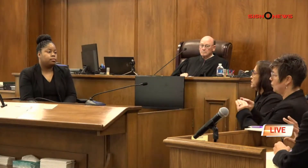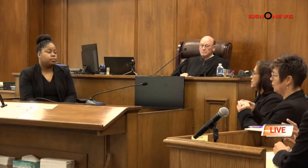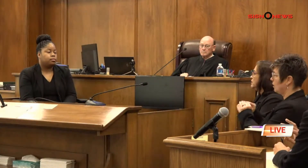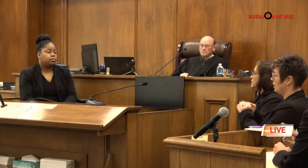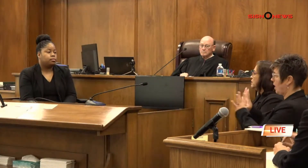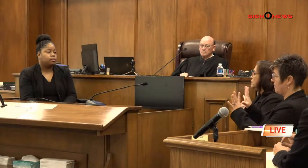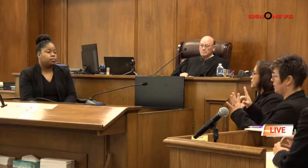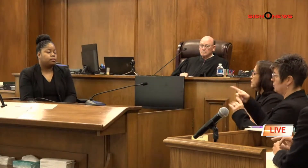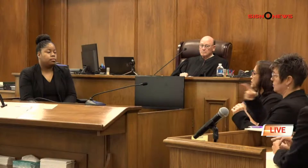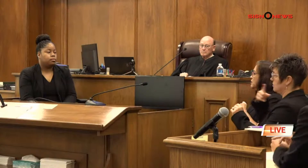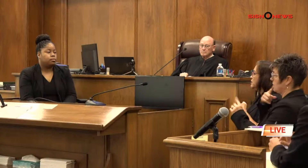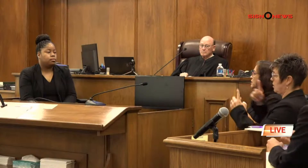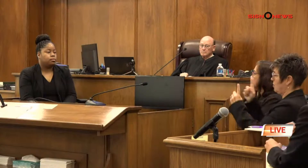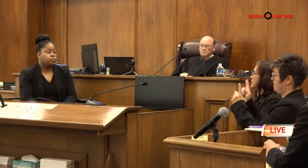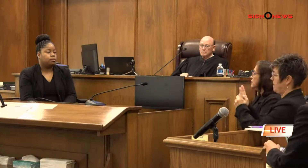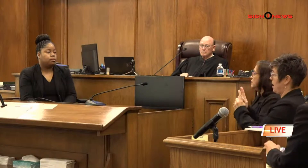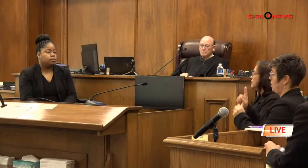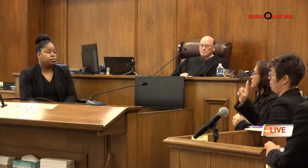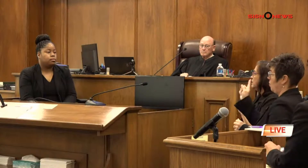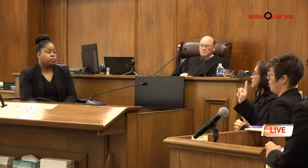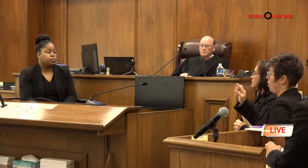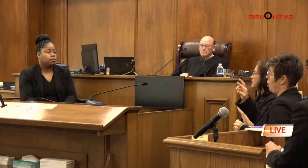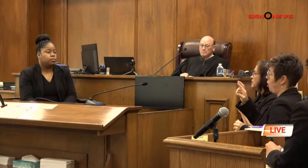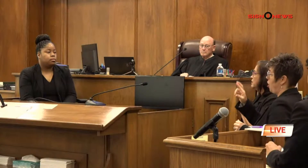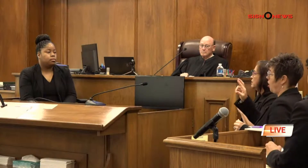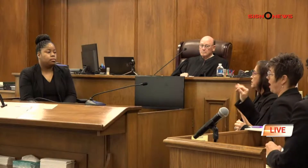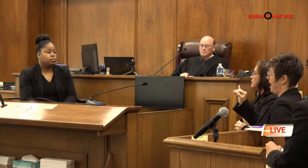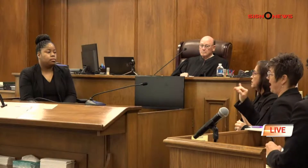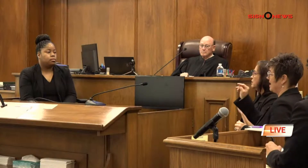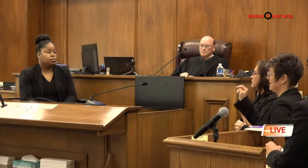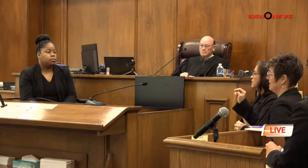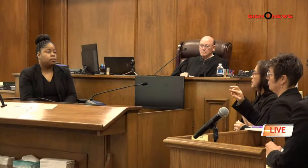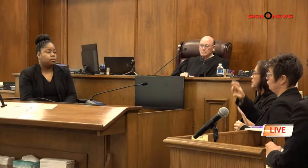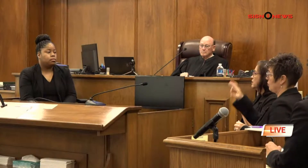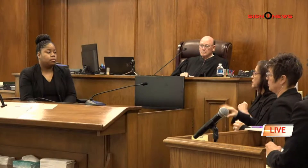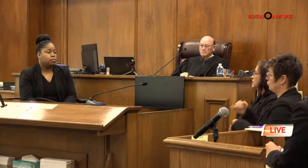you guys met was Rochester Institute of Technology.